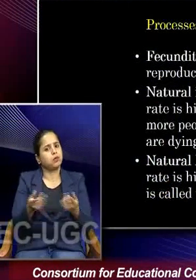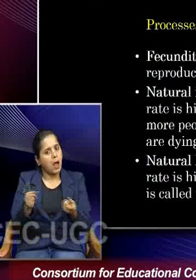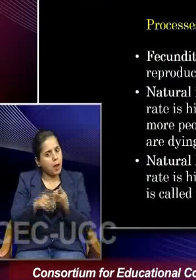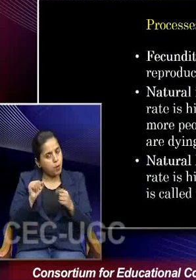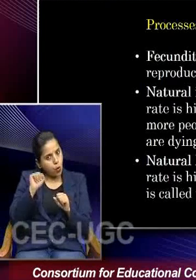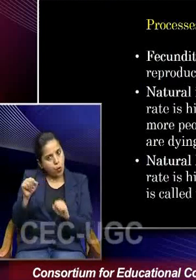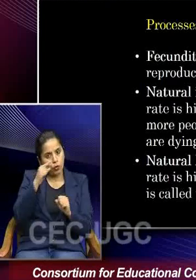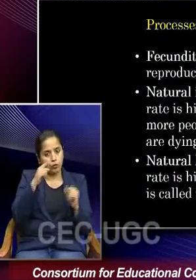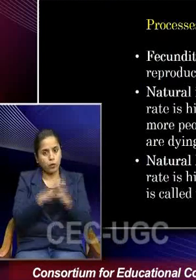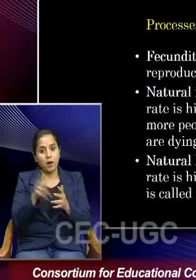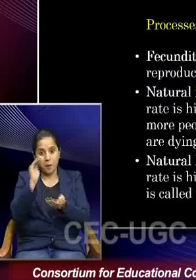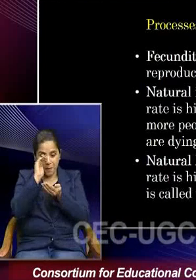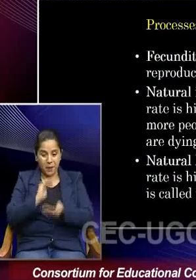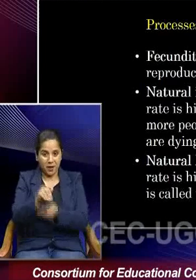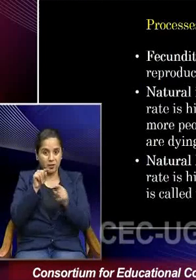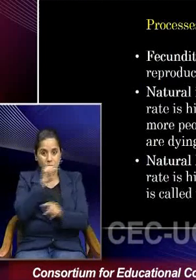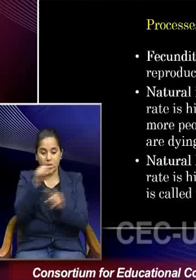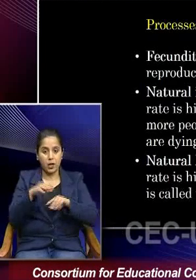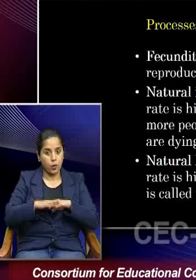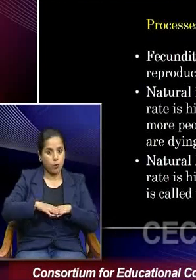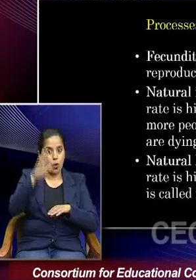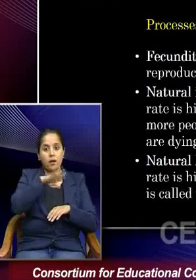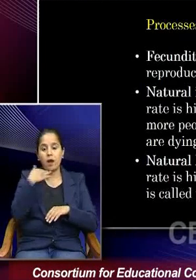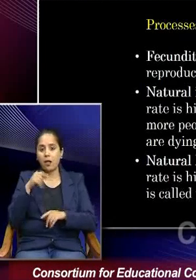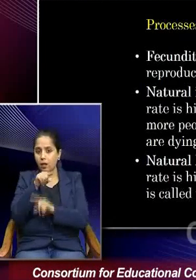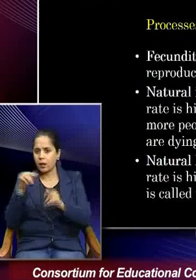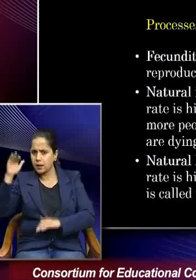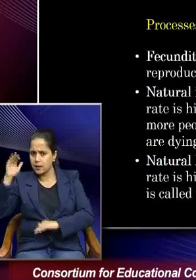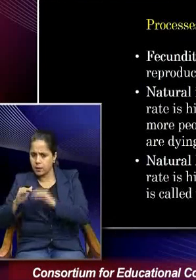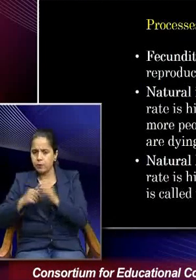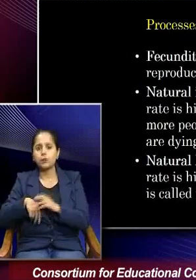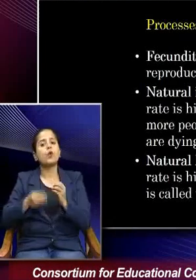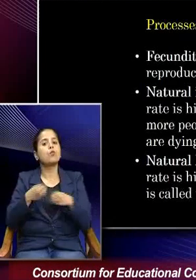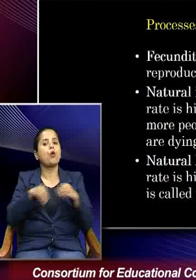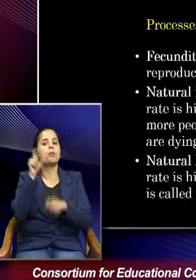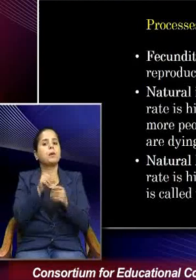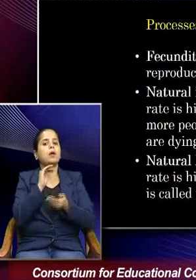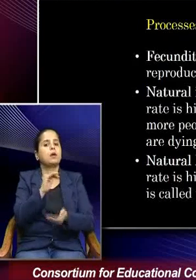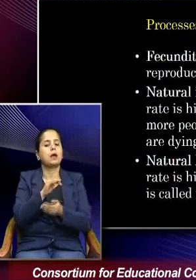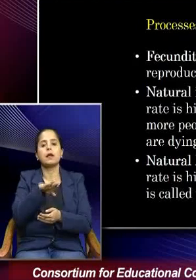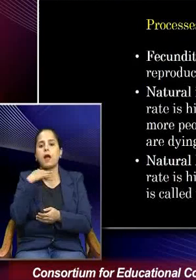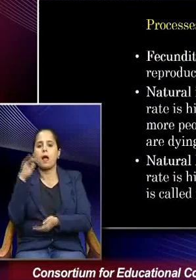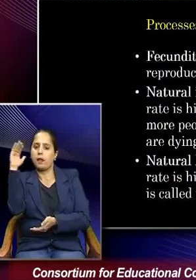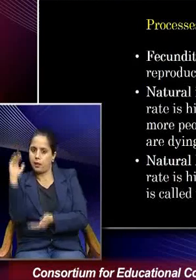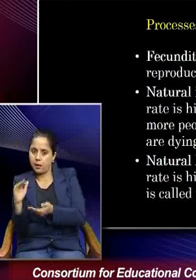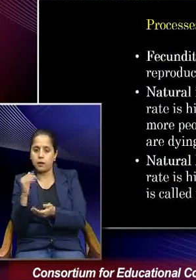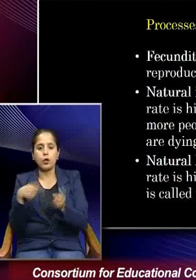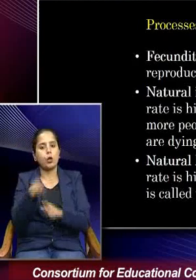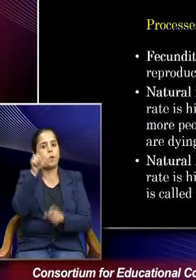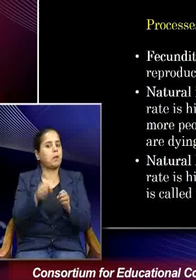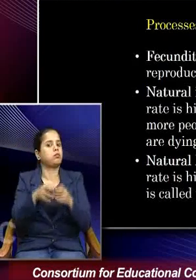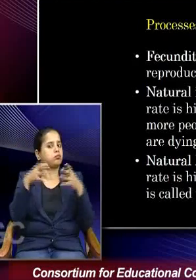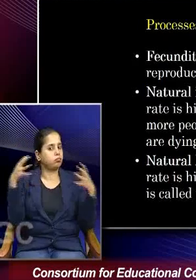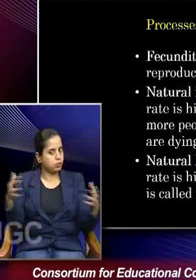fecundity. When birth rate is higher than the death rate, more people are being born than are dying, so the population